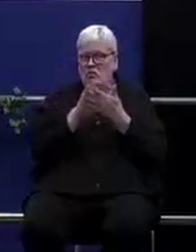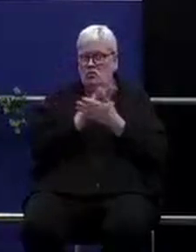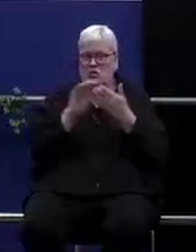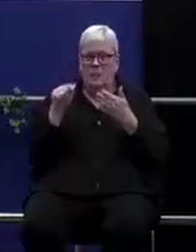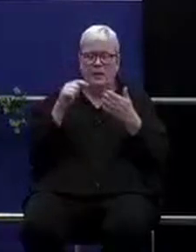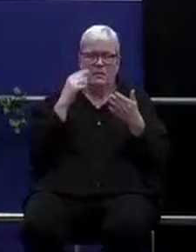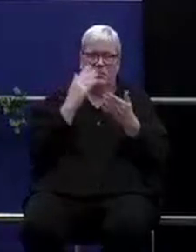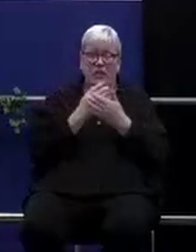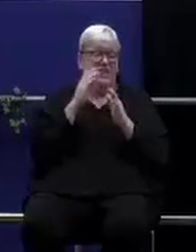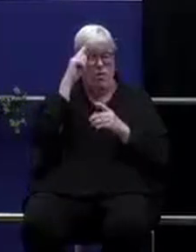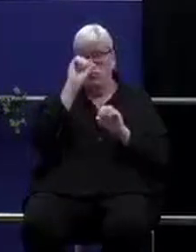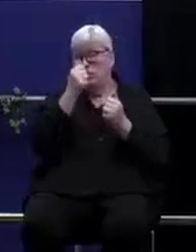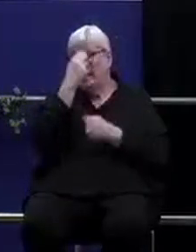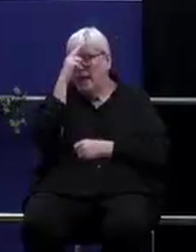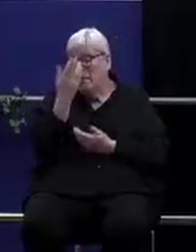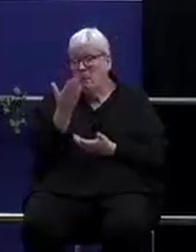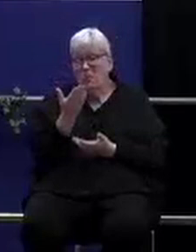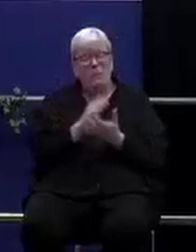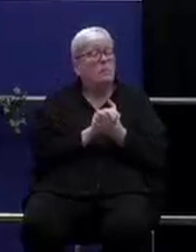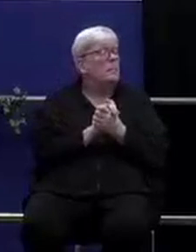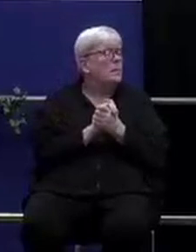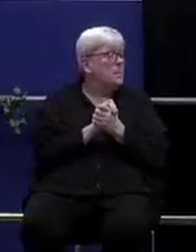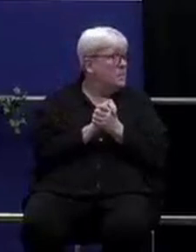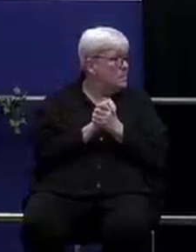And I just thought it was a good name. Yeah.